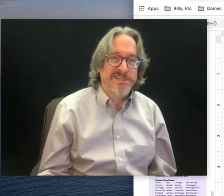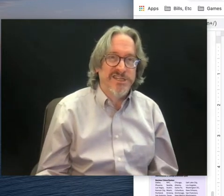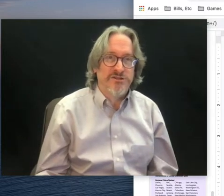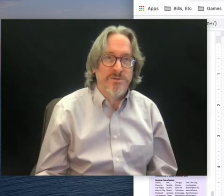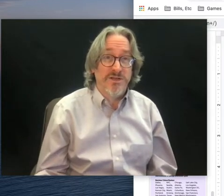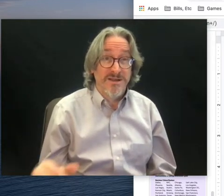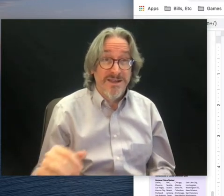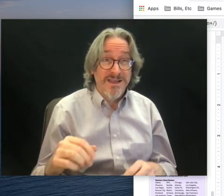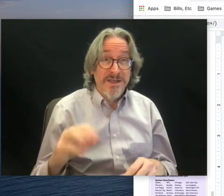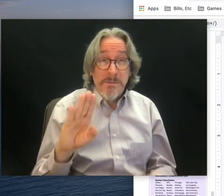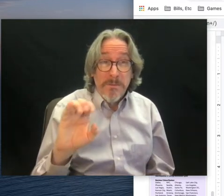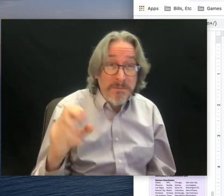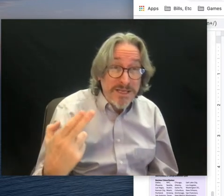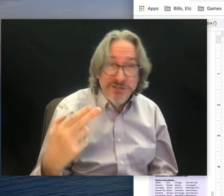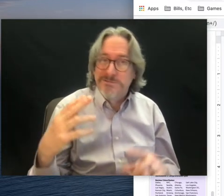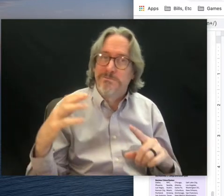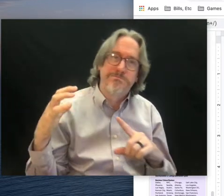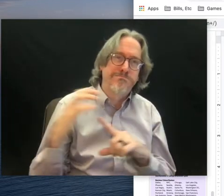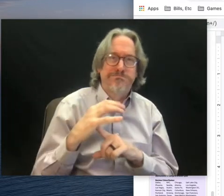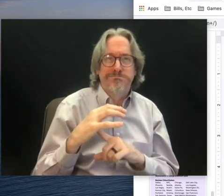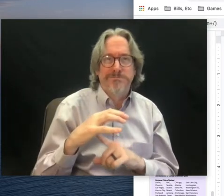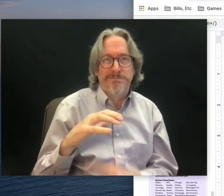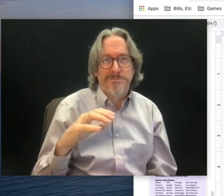that as a description.